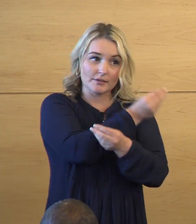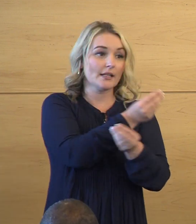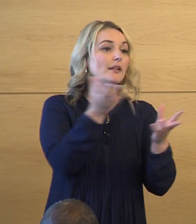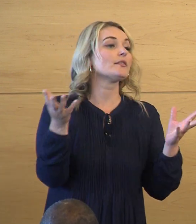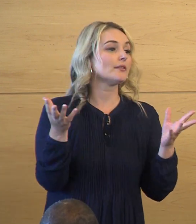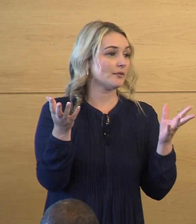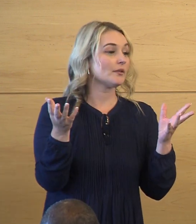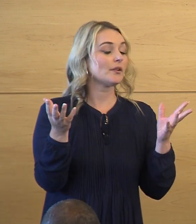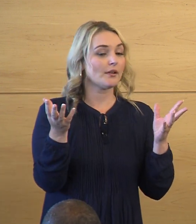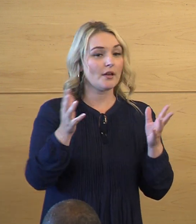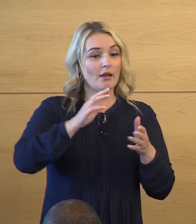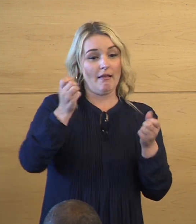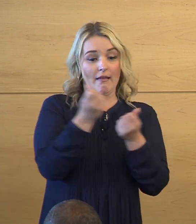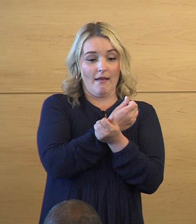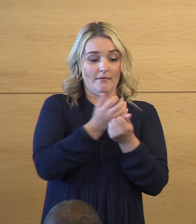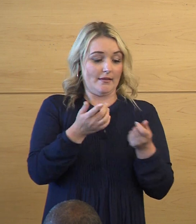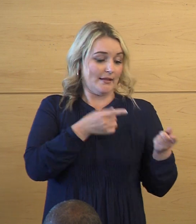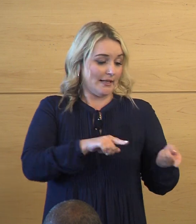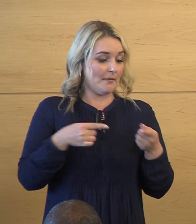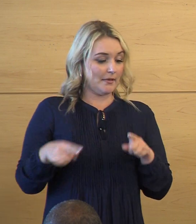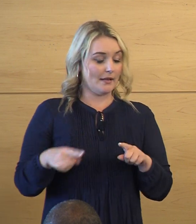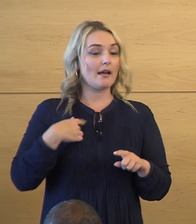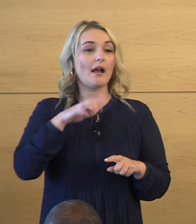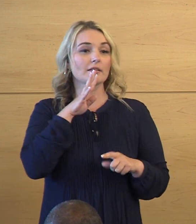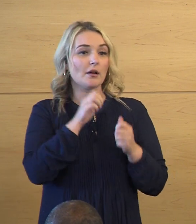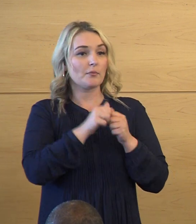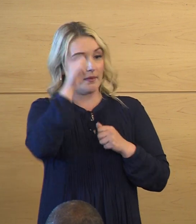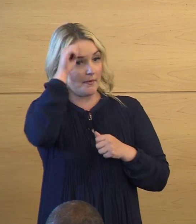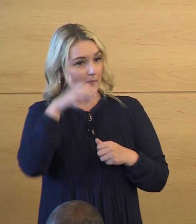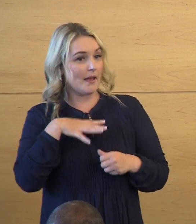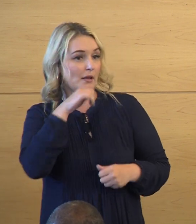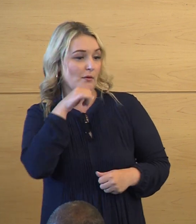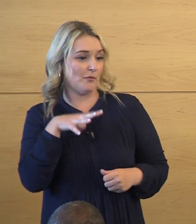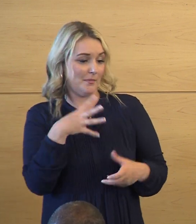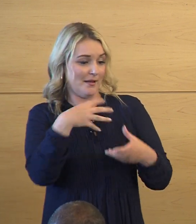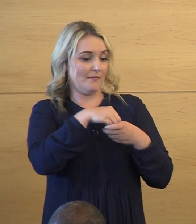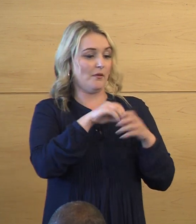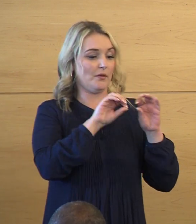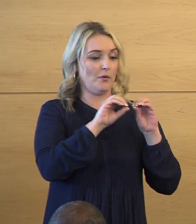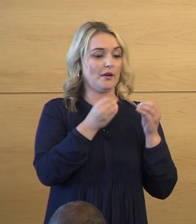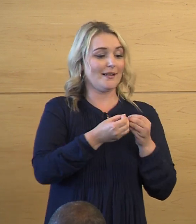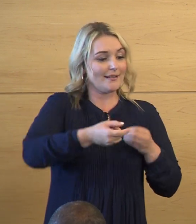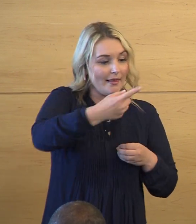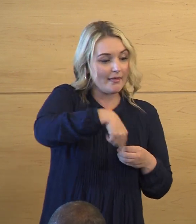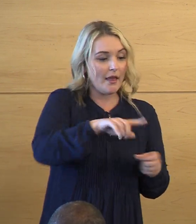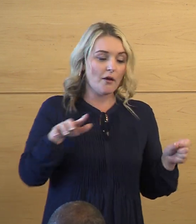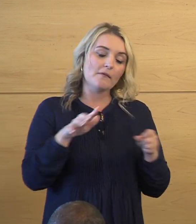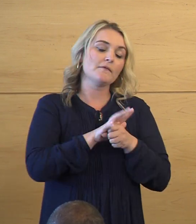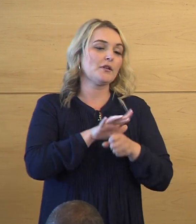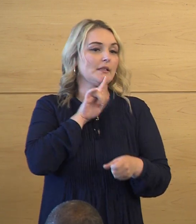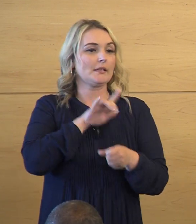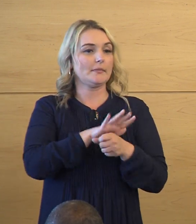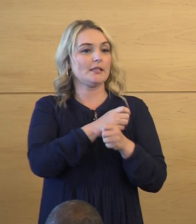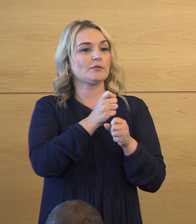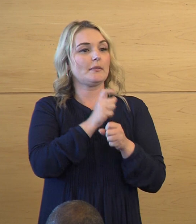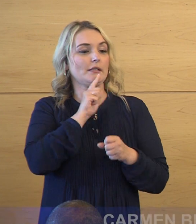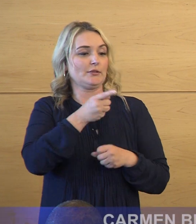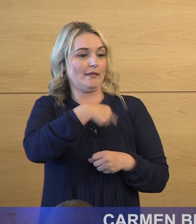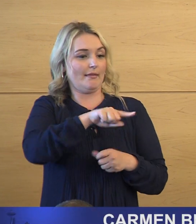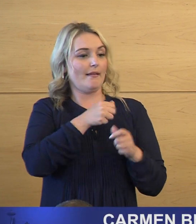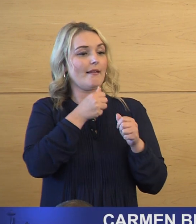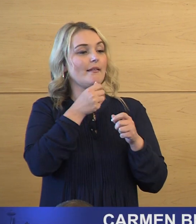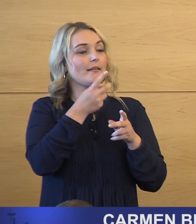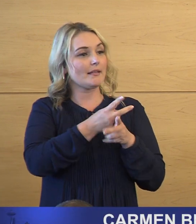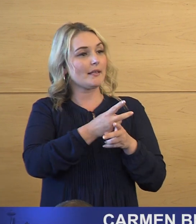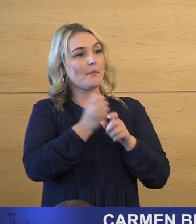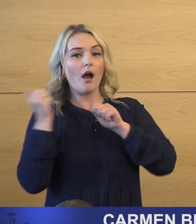with all the things that are happening, I talk to the men and women in this organization, and they are fully committed to making sure that they keep all of you,